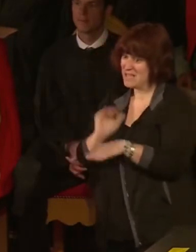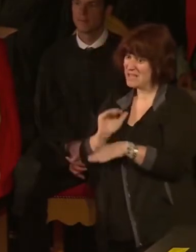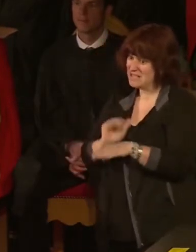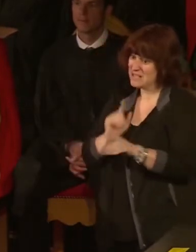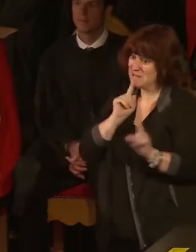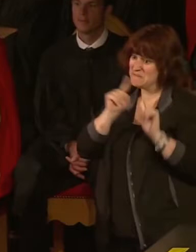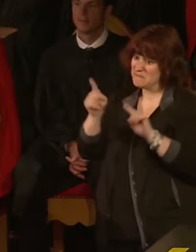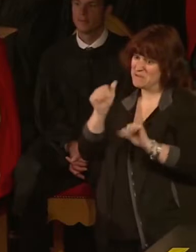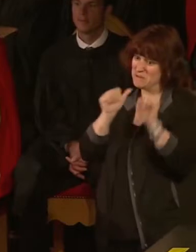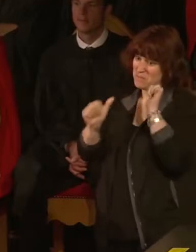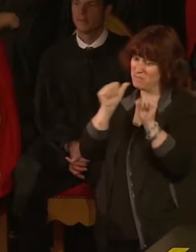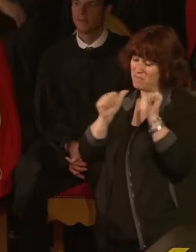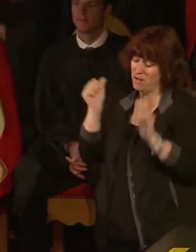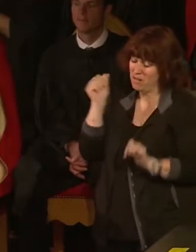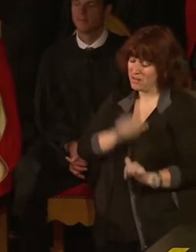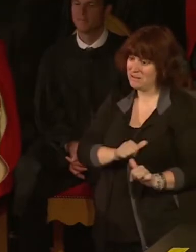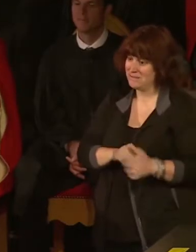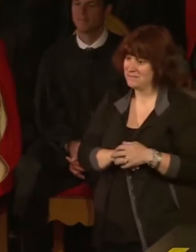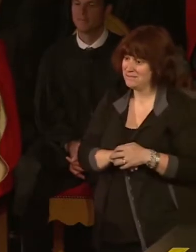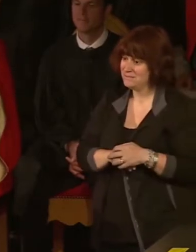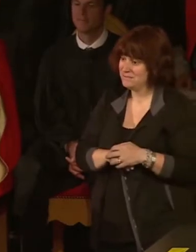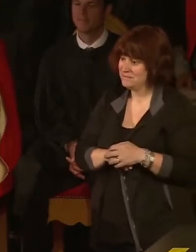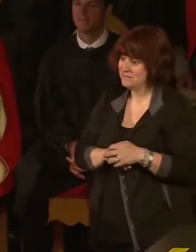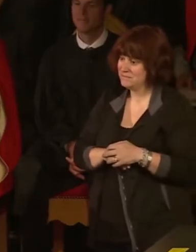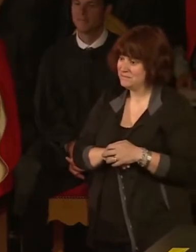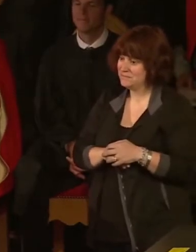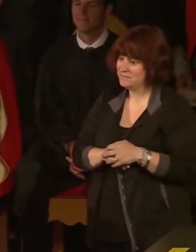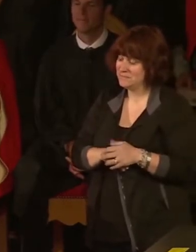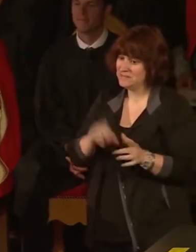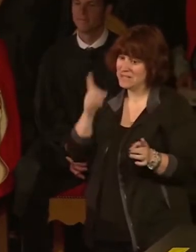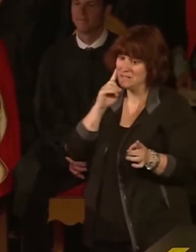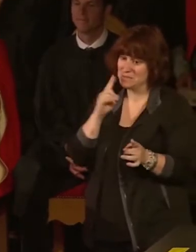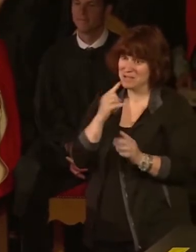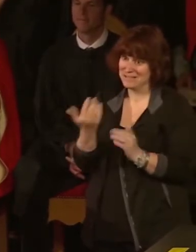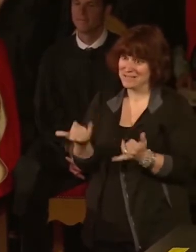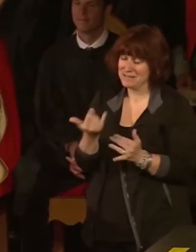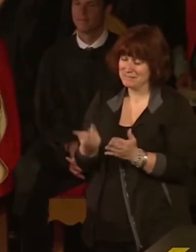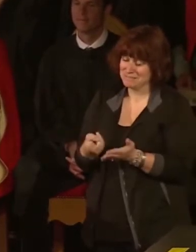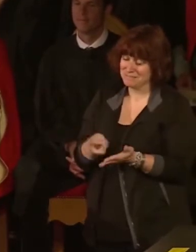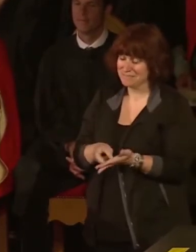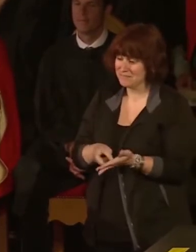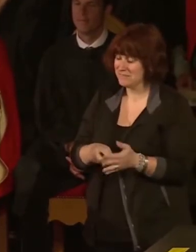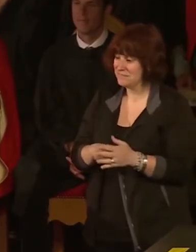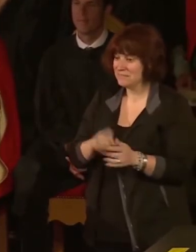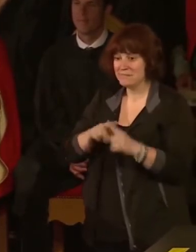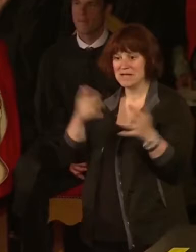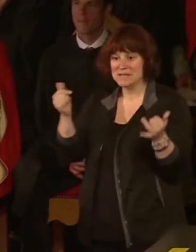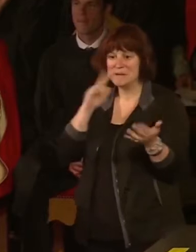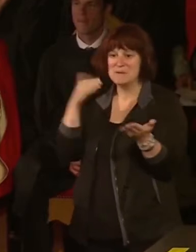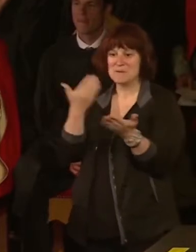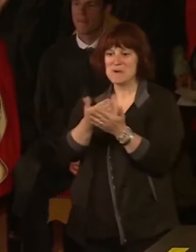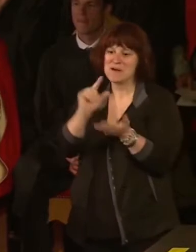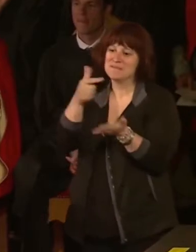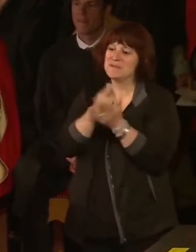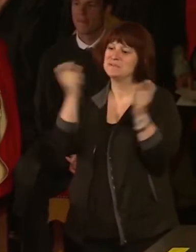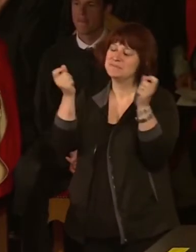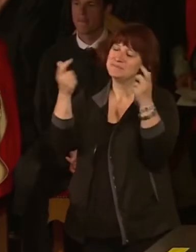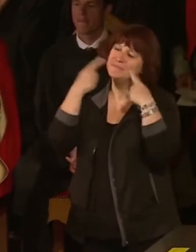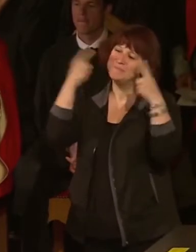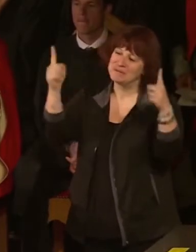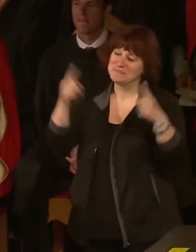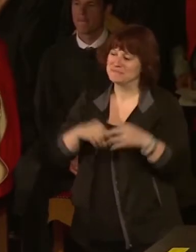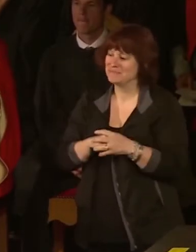colloquium at the Woolly, or maybe that you'd just given up for the day. But here you are. Convocation has come.